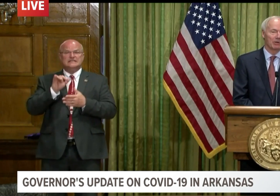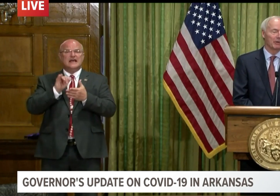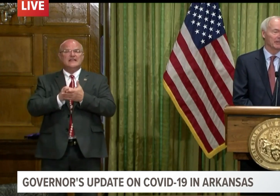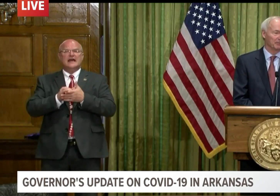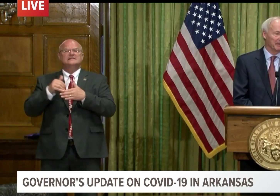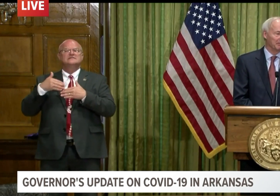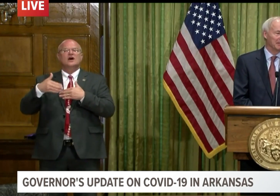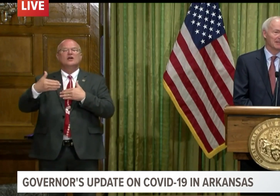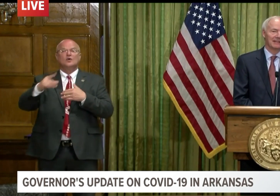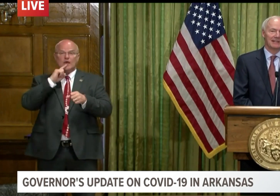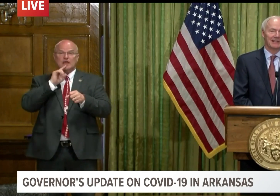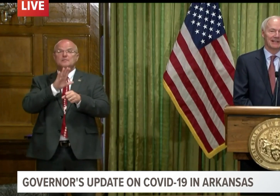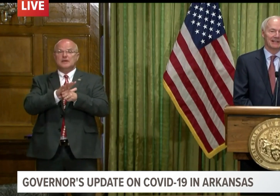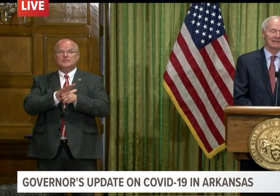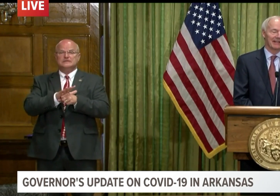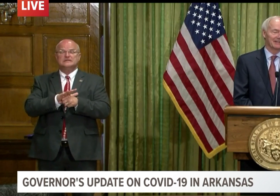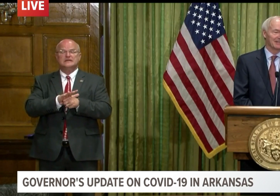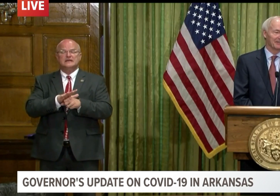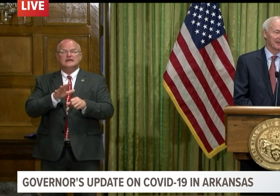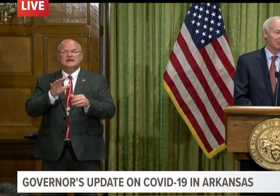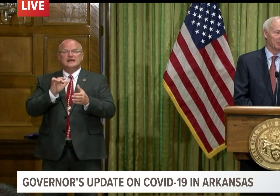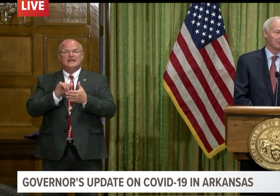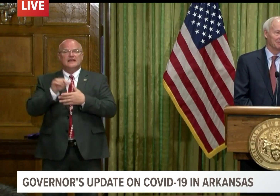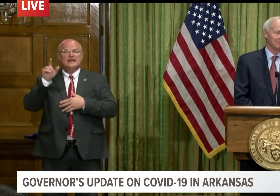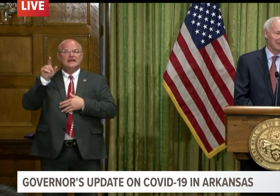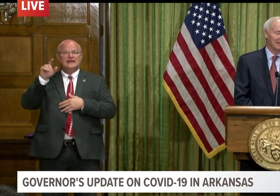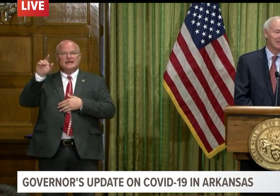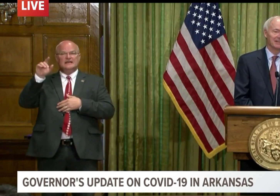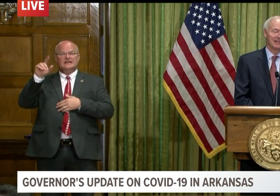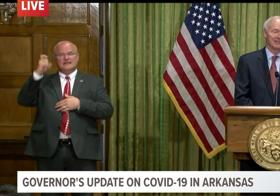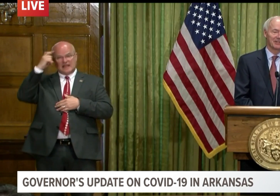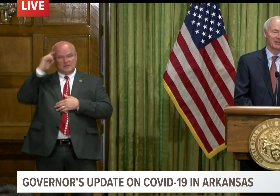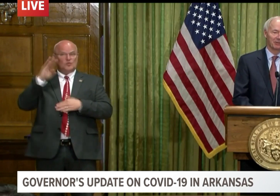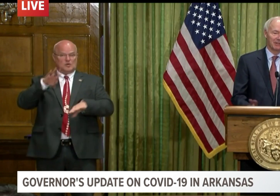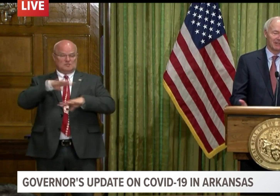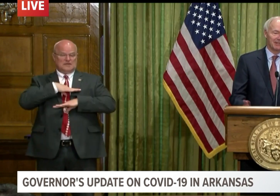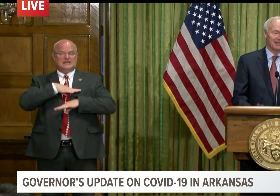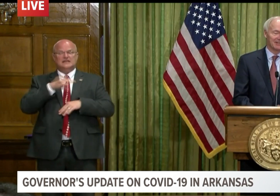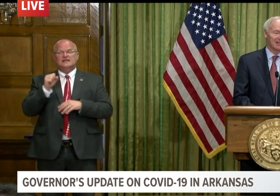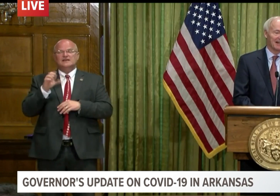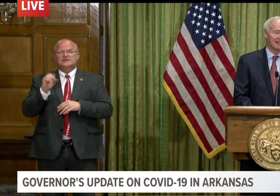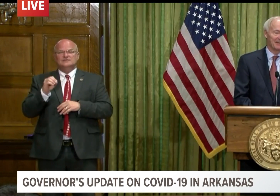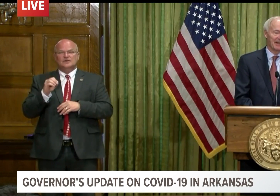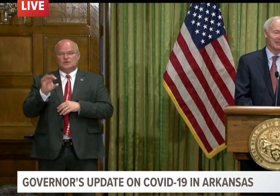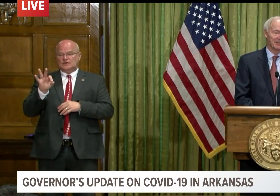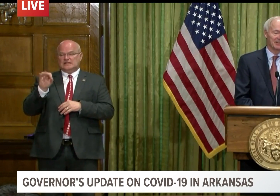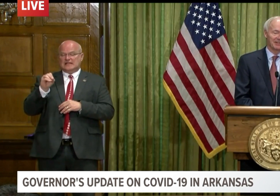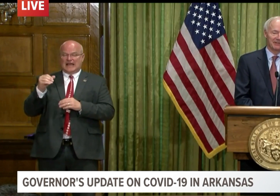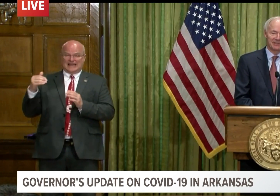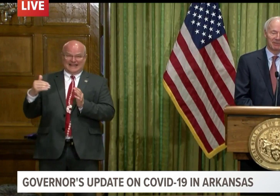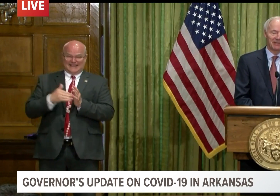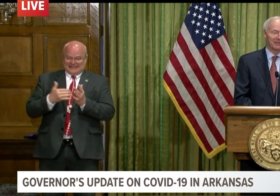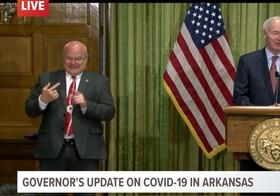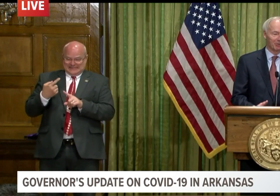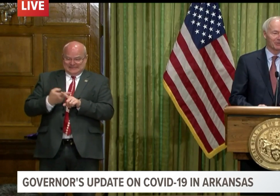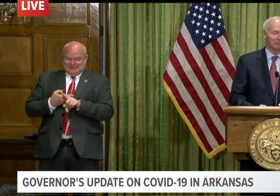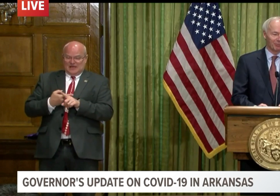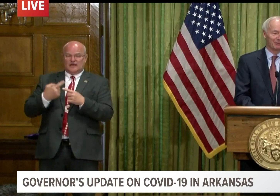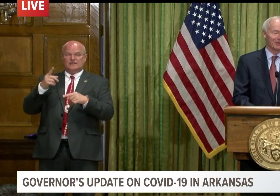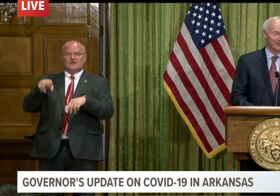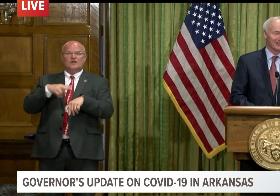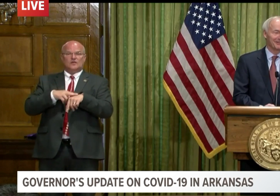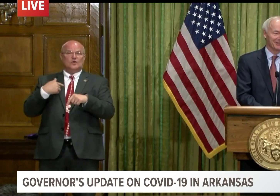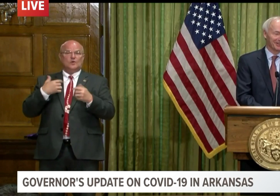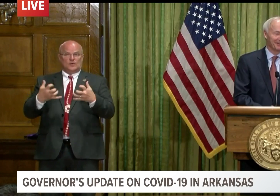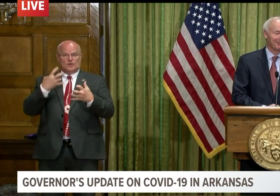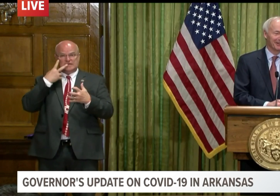that's an ongoing commitment that they will meet, and so it's 90,000 this month. Of course,